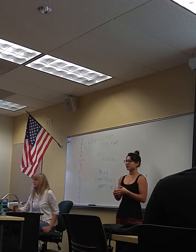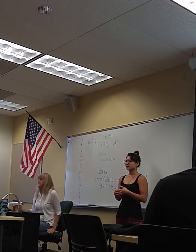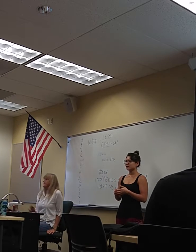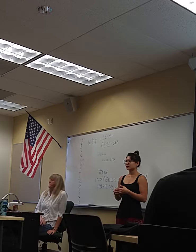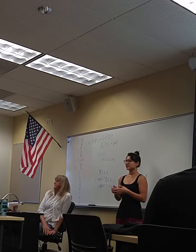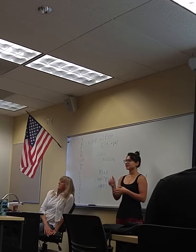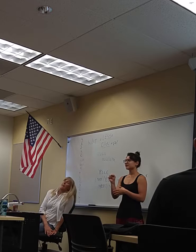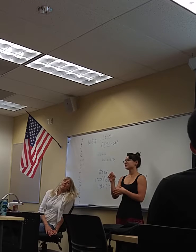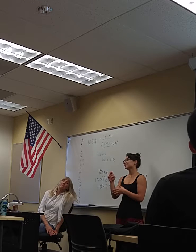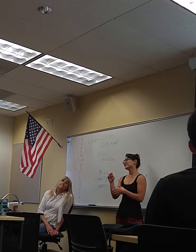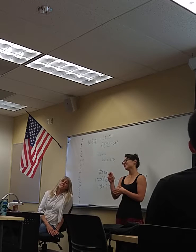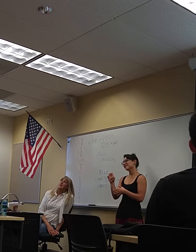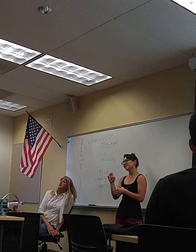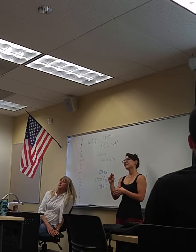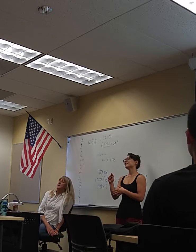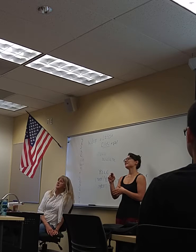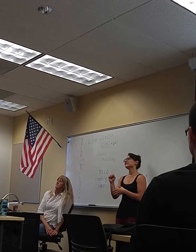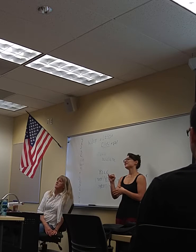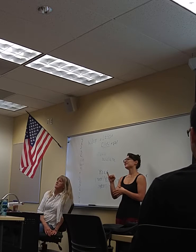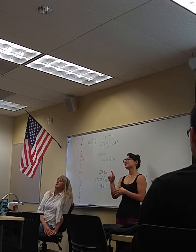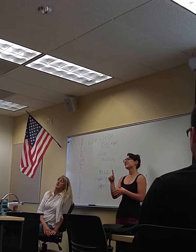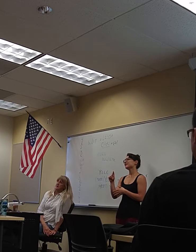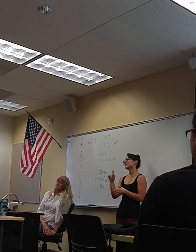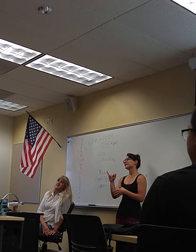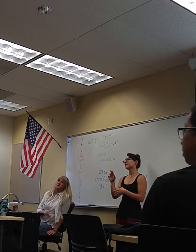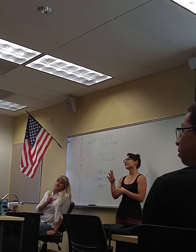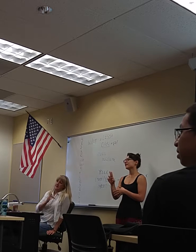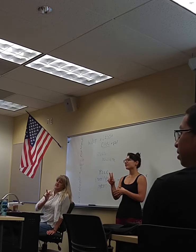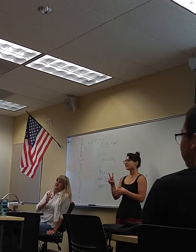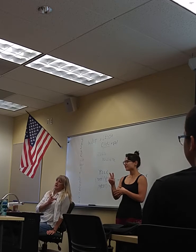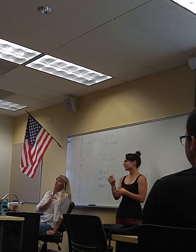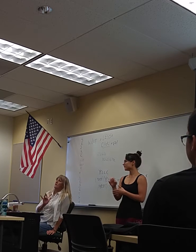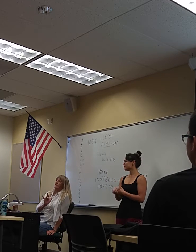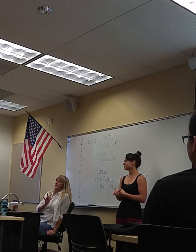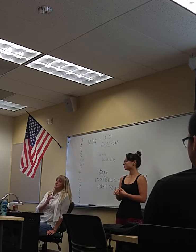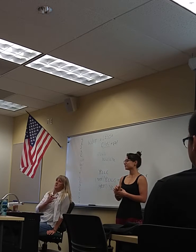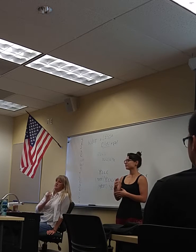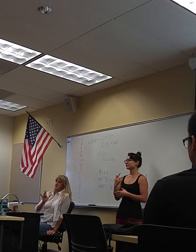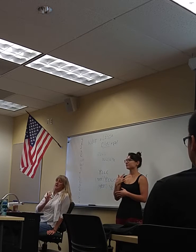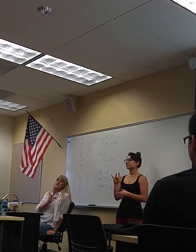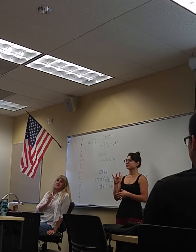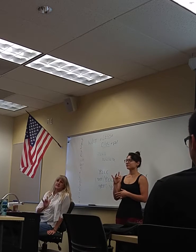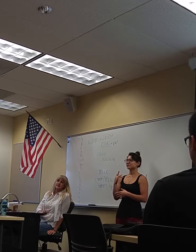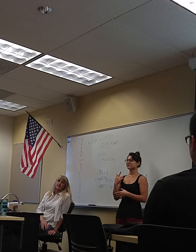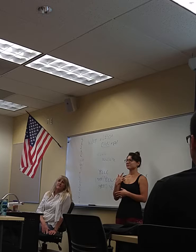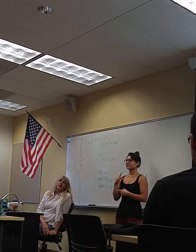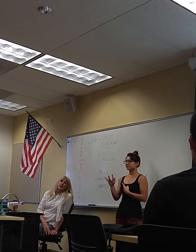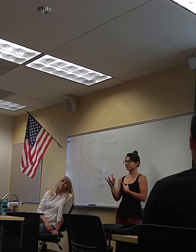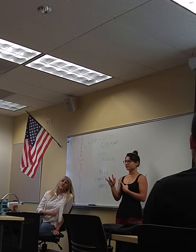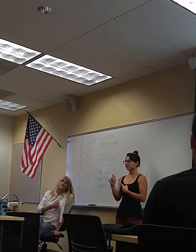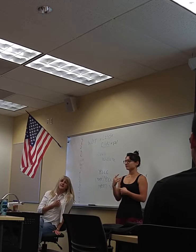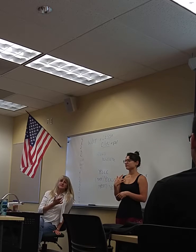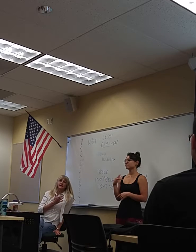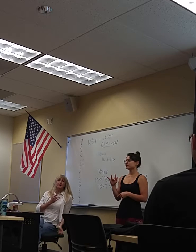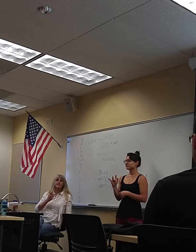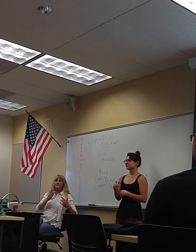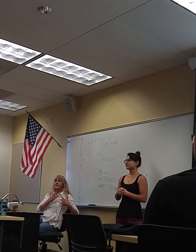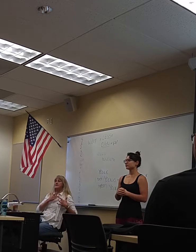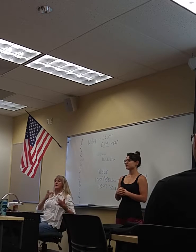sensitive. Anybody? Close. It's like a real fast one. Yeah, sensitive. Which means it comes from that sign